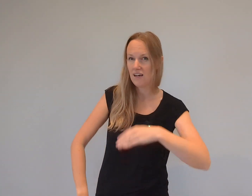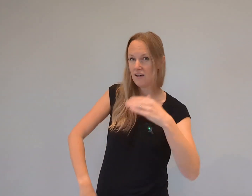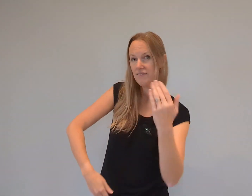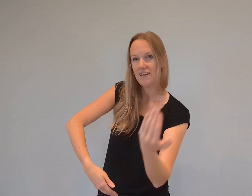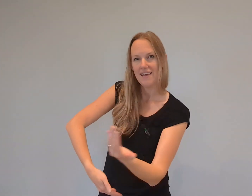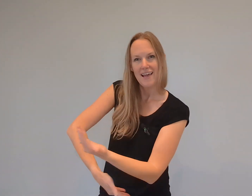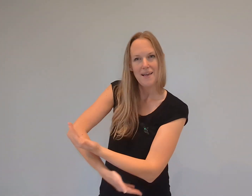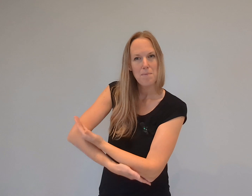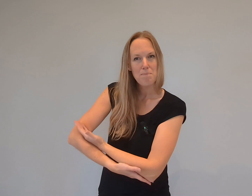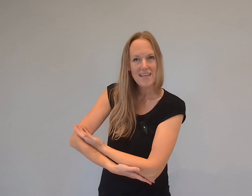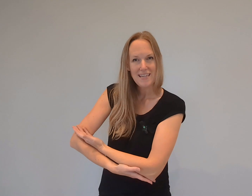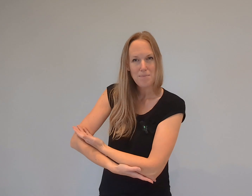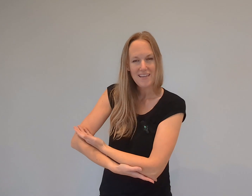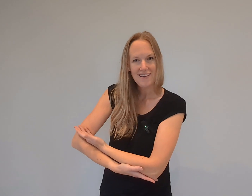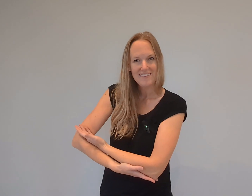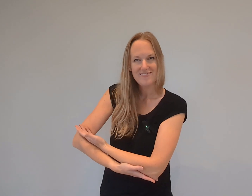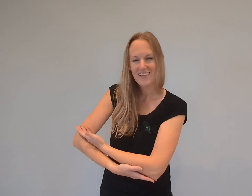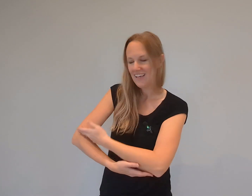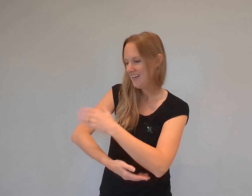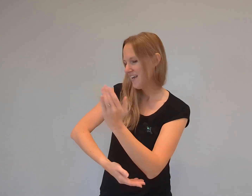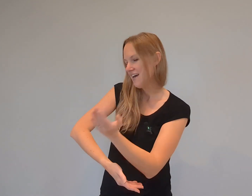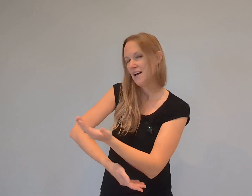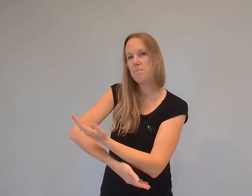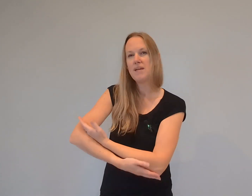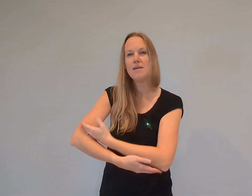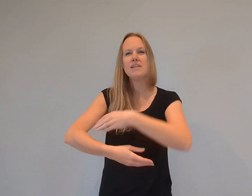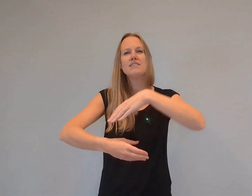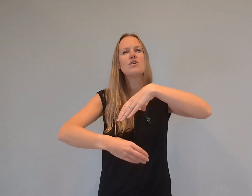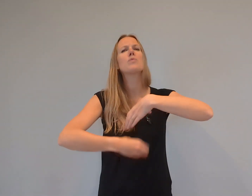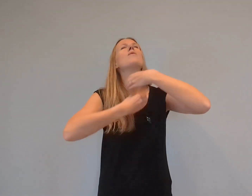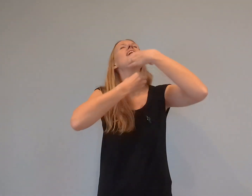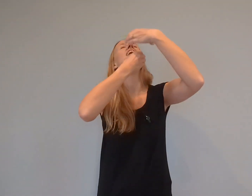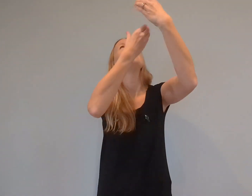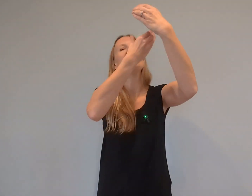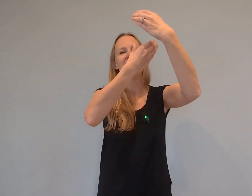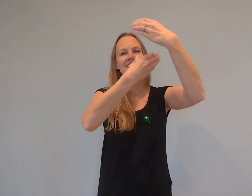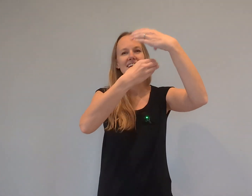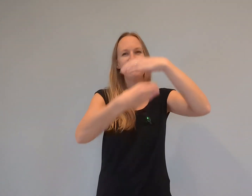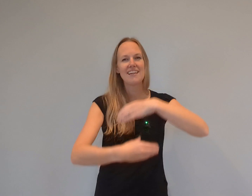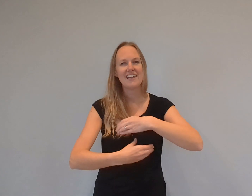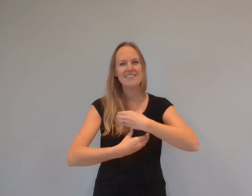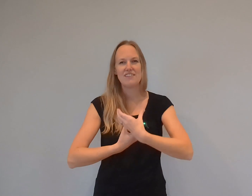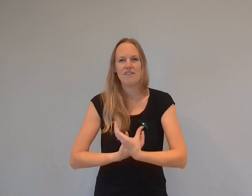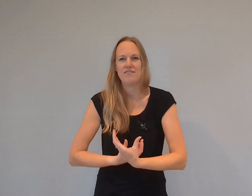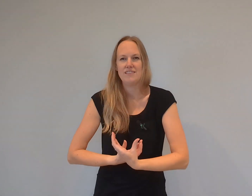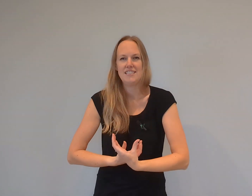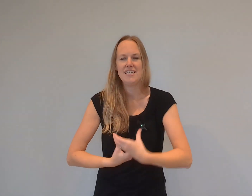love. Baby, okay? A baby's cry. Okay, so you have